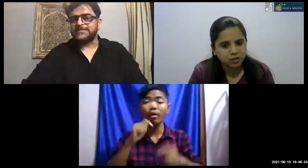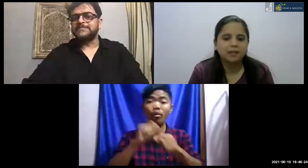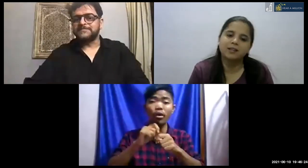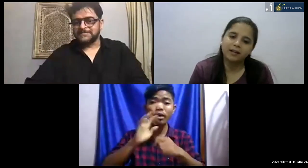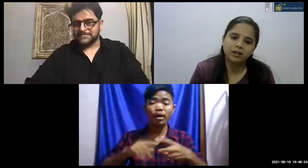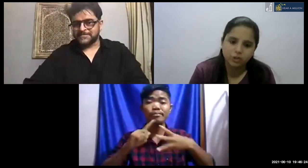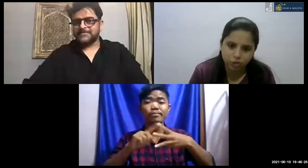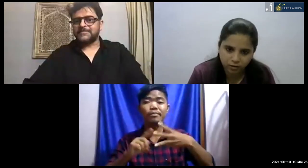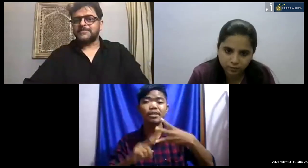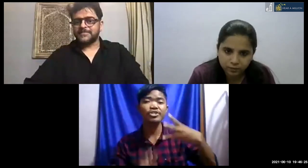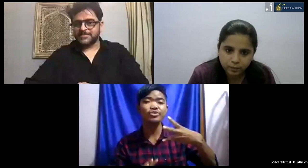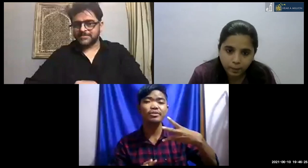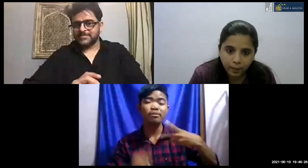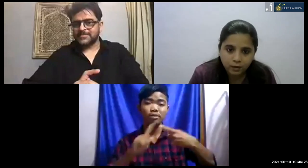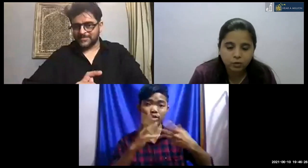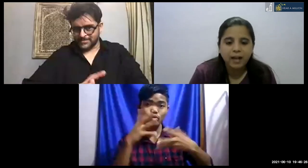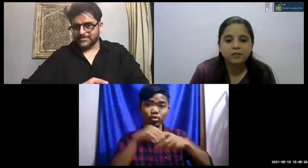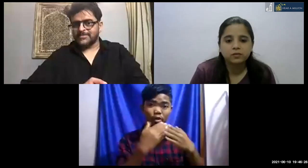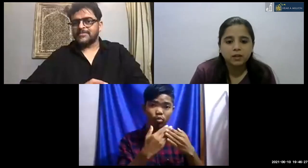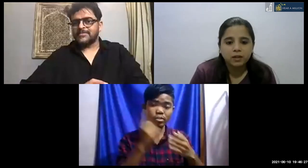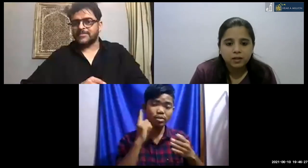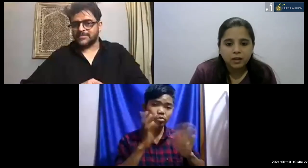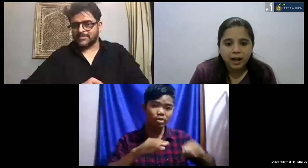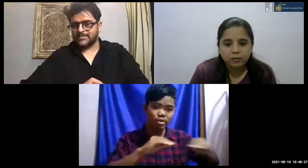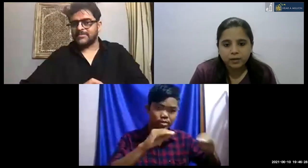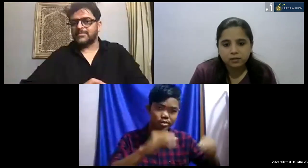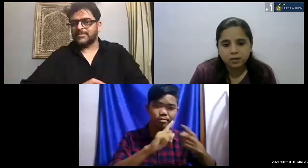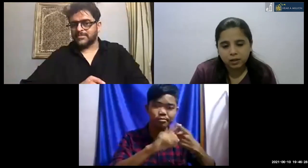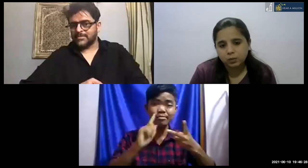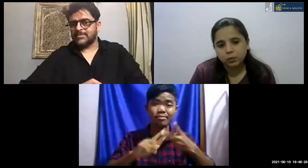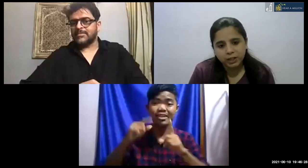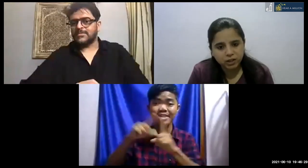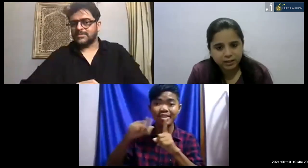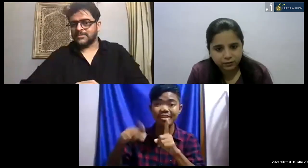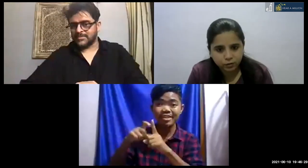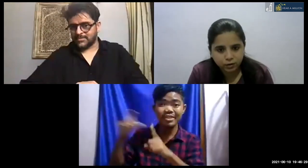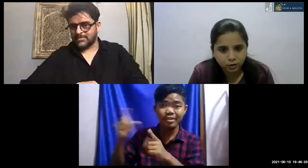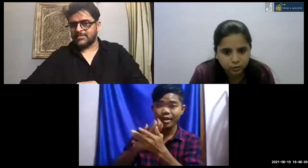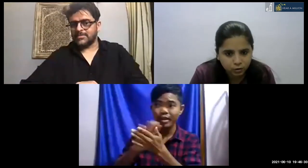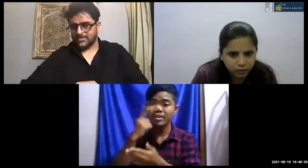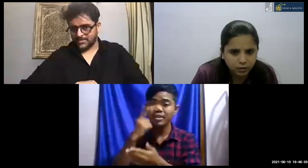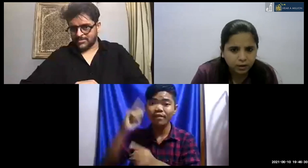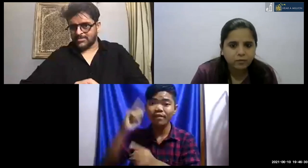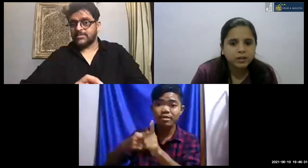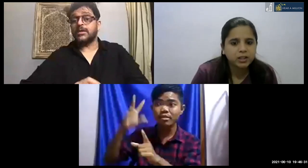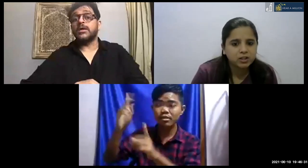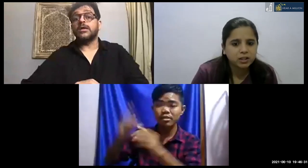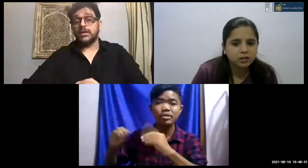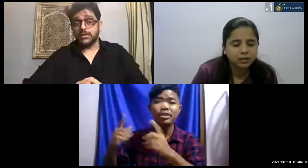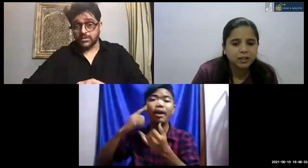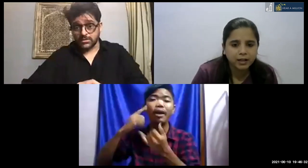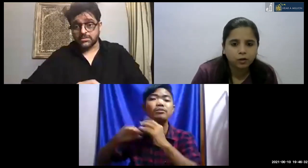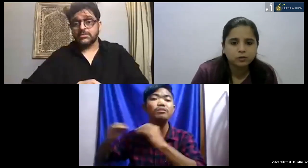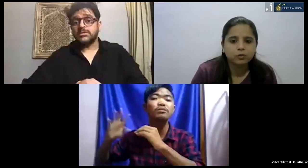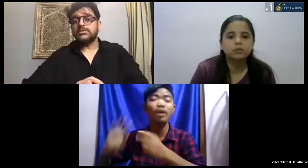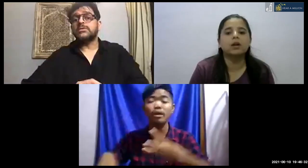a teacher and started teaching. So I've been teaching deaf students also. I've been teaching